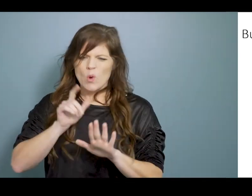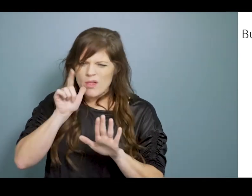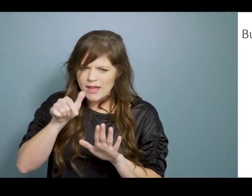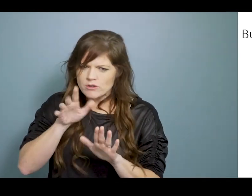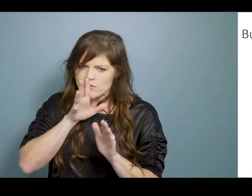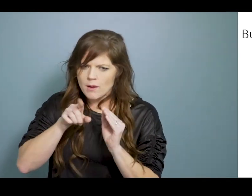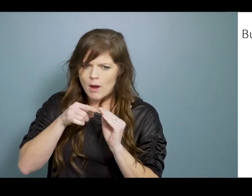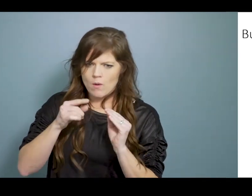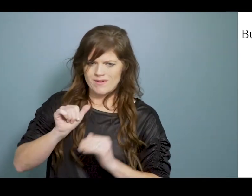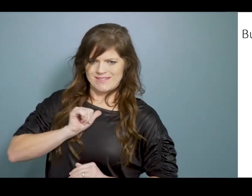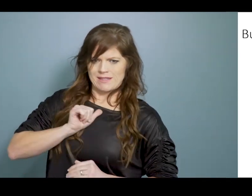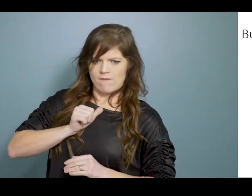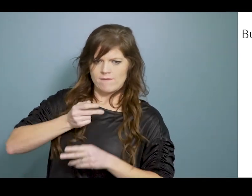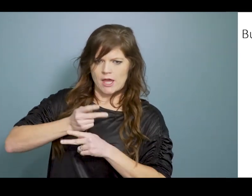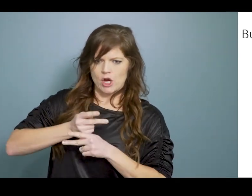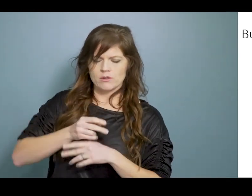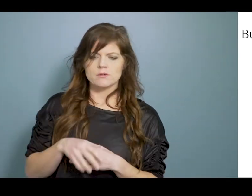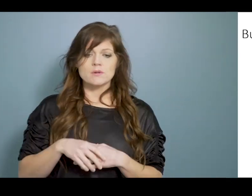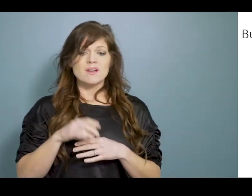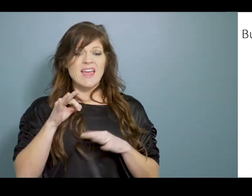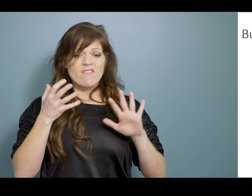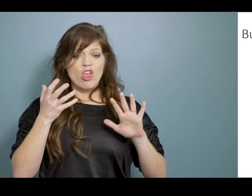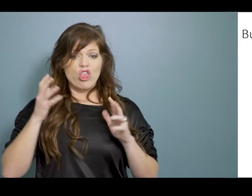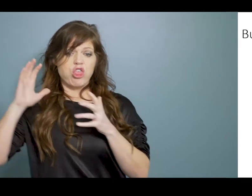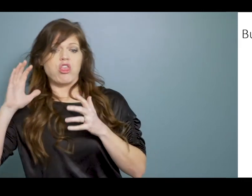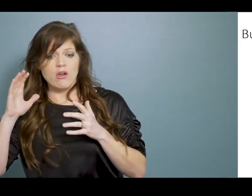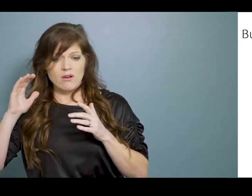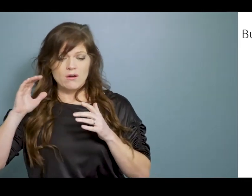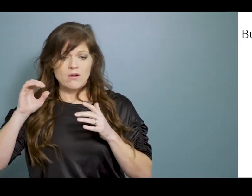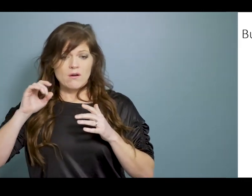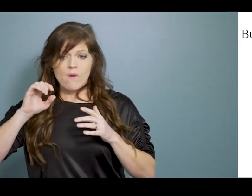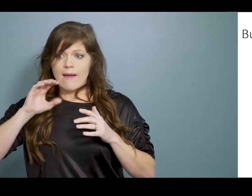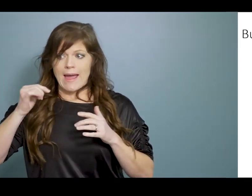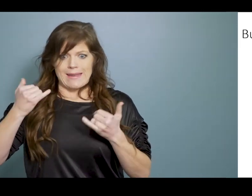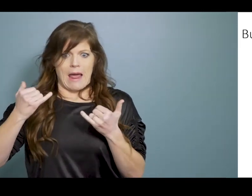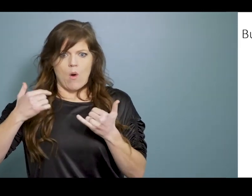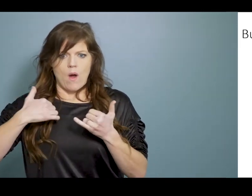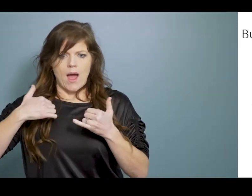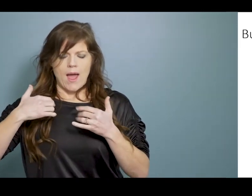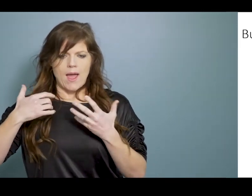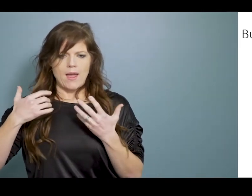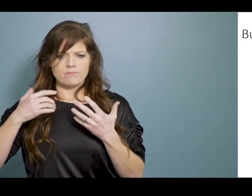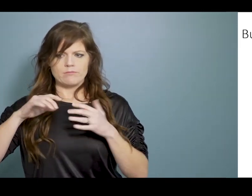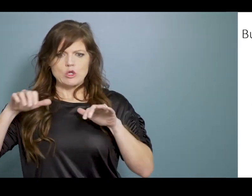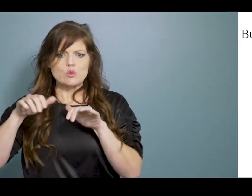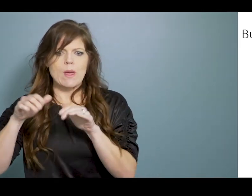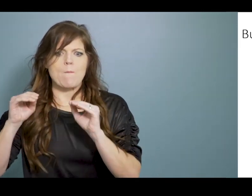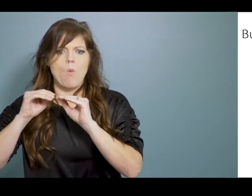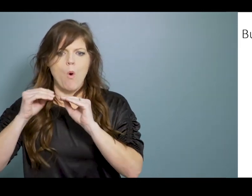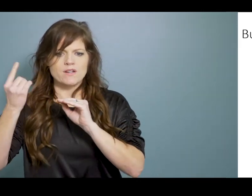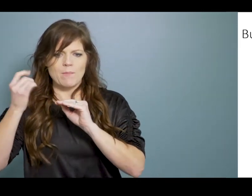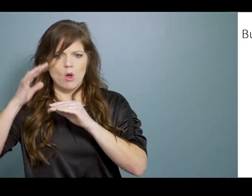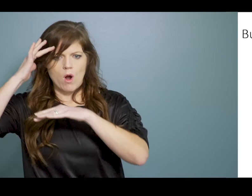few minutes. Regaining balance. So if we notice we're spending a lot of time doing particular things or thinking